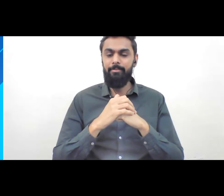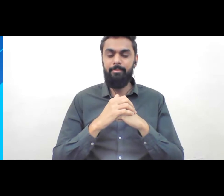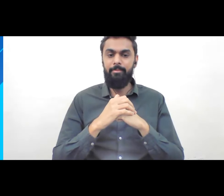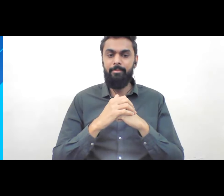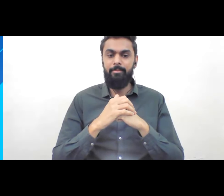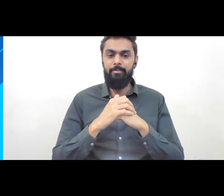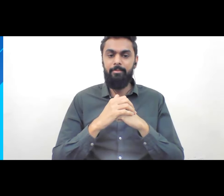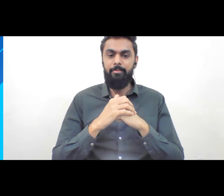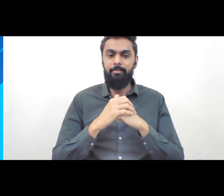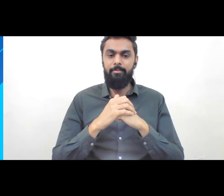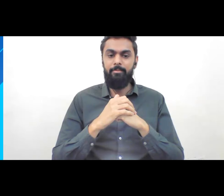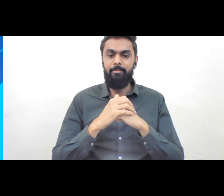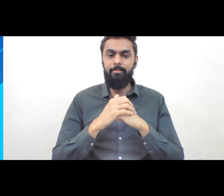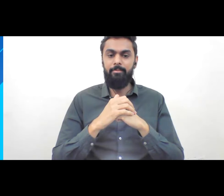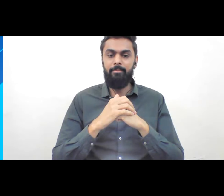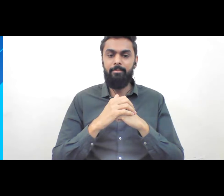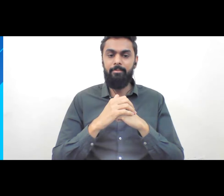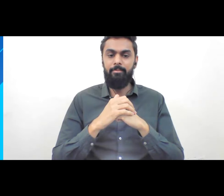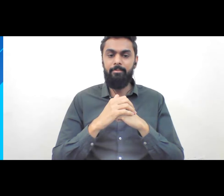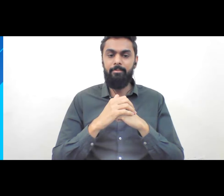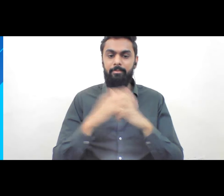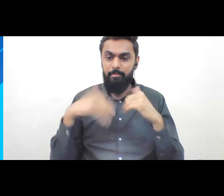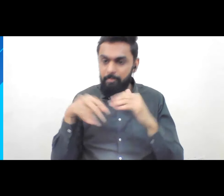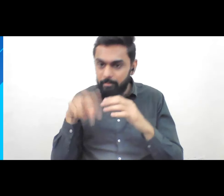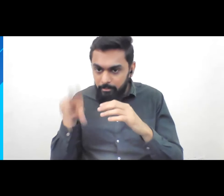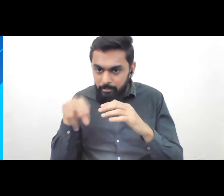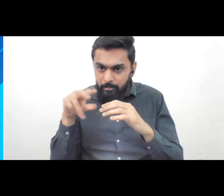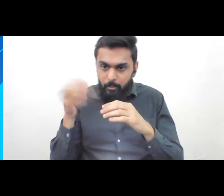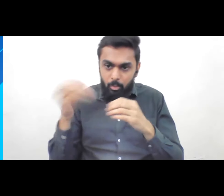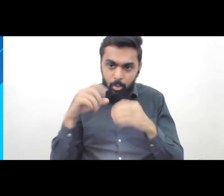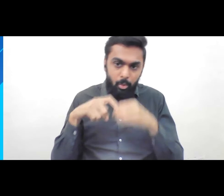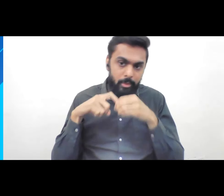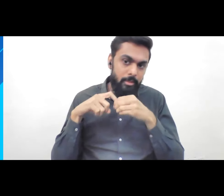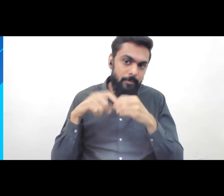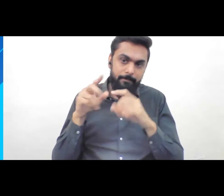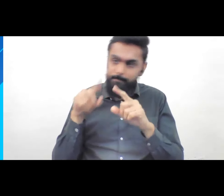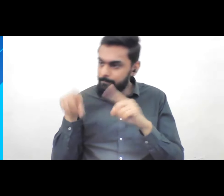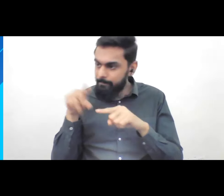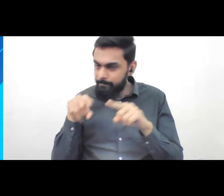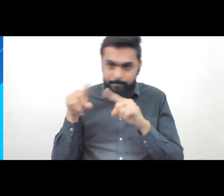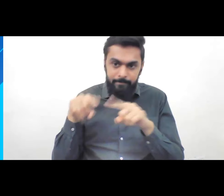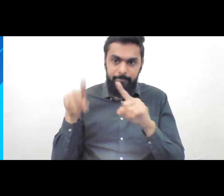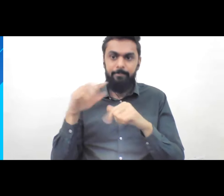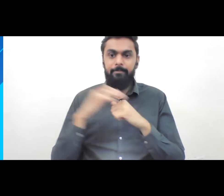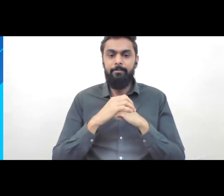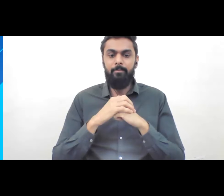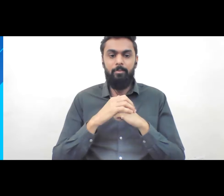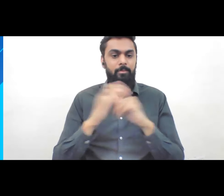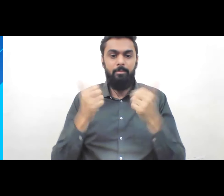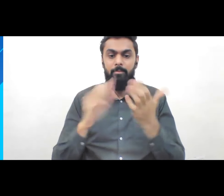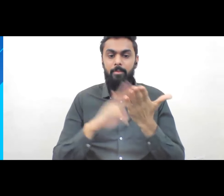Do we have, I'm just scrolling through to see if we have any more questions. Great,